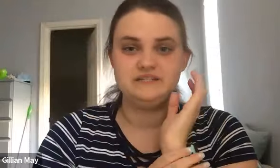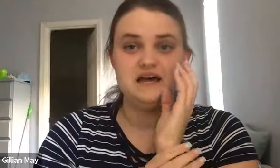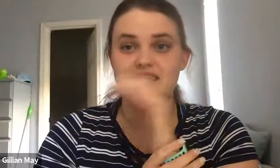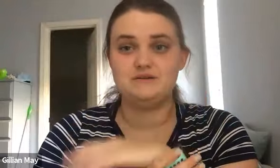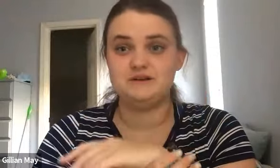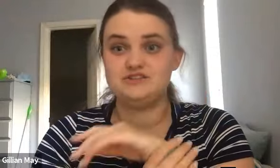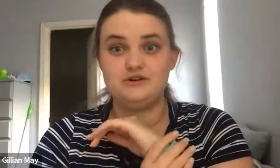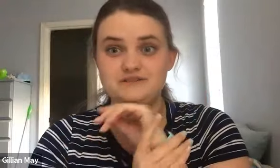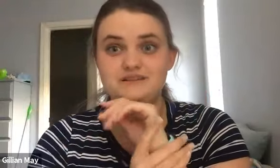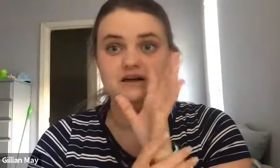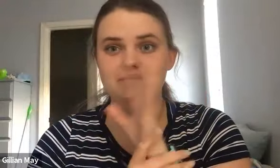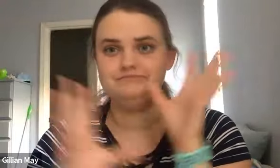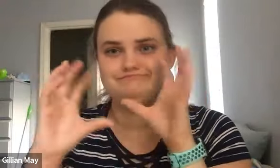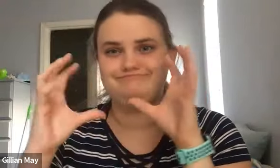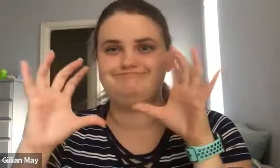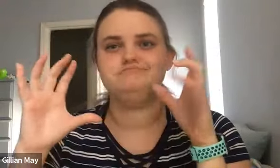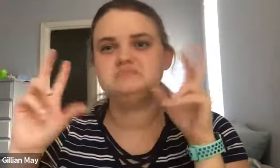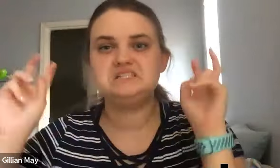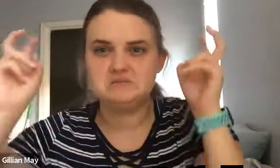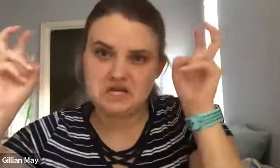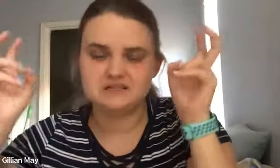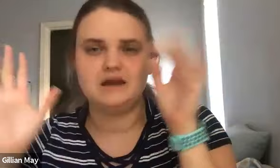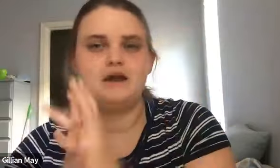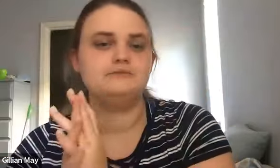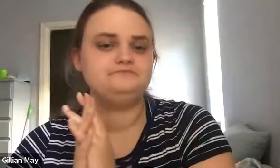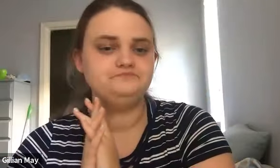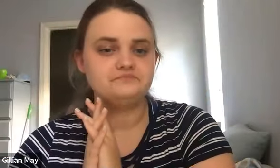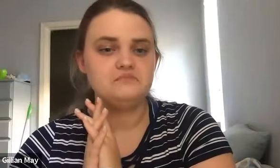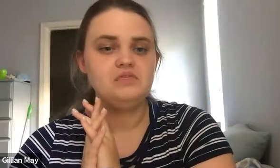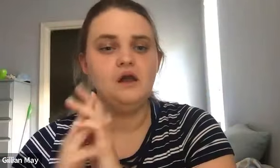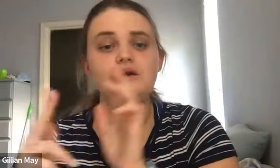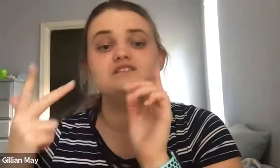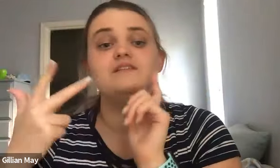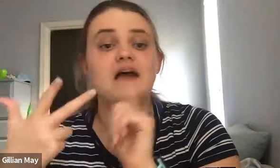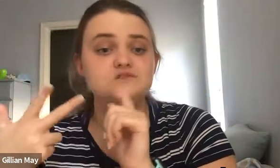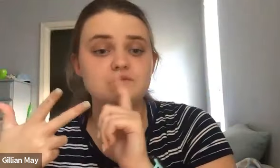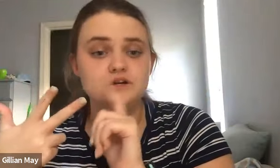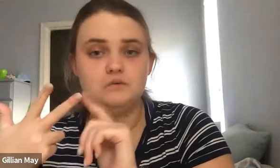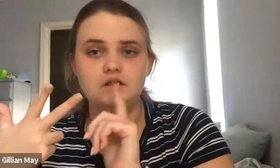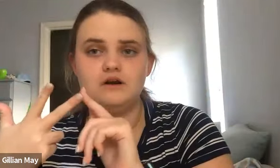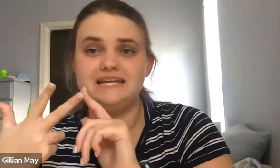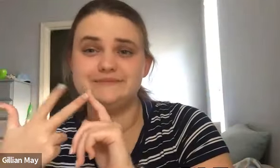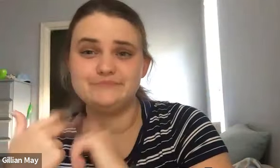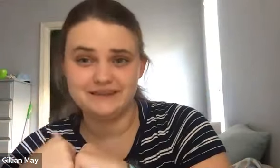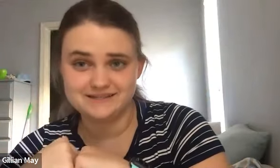done and I was about to start a new subject kind of matter. Okay, so the last one we're going to work on is